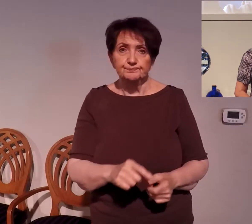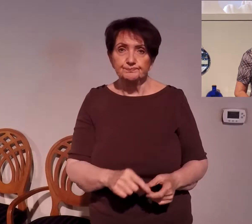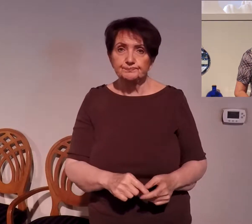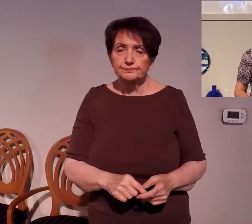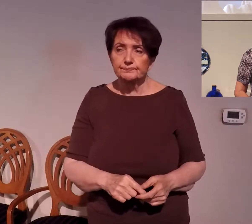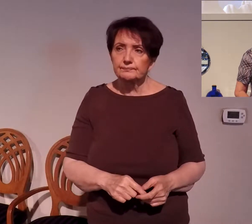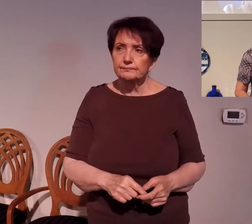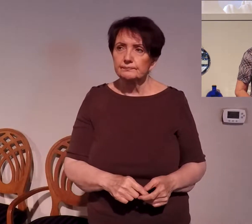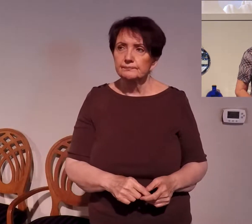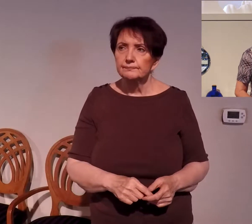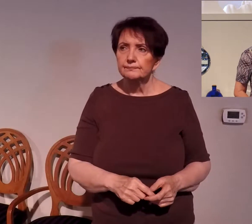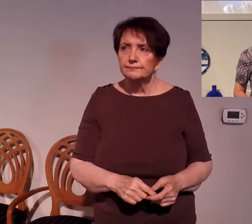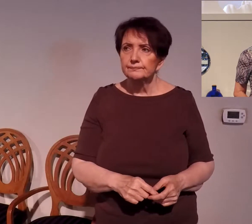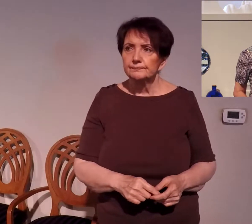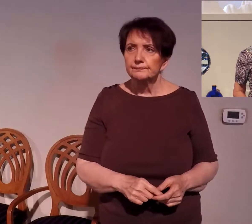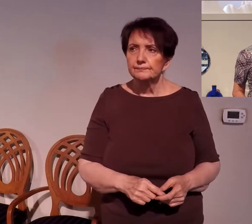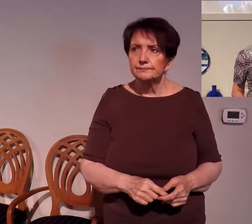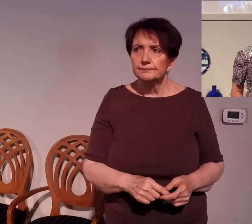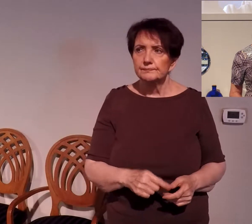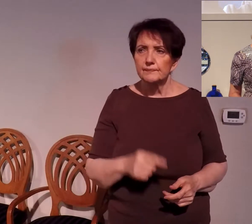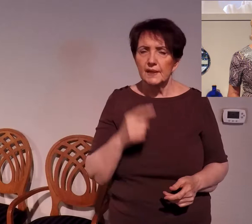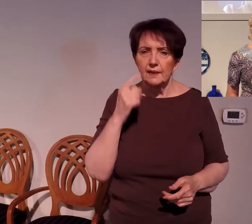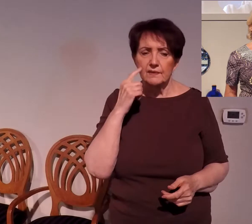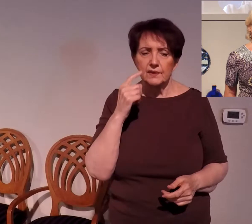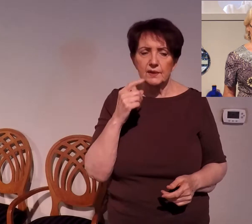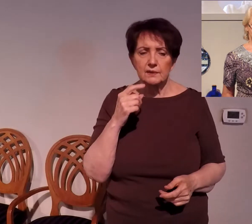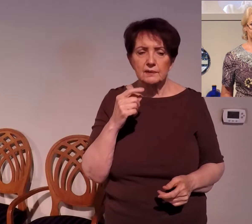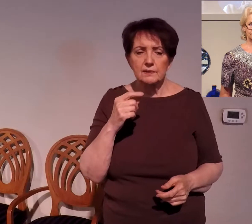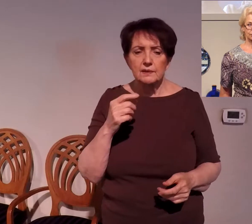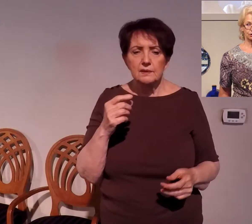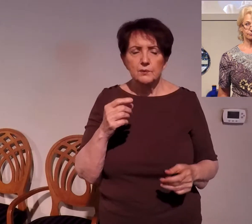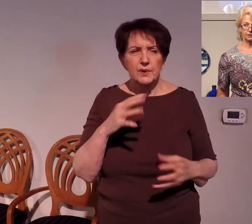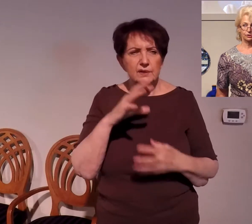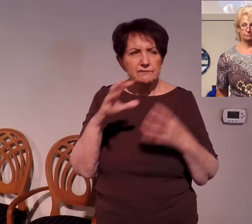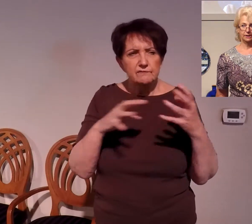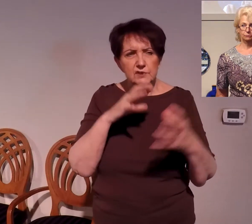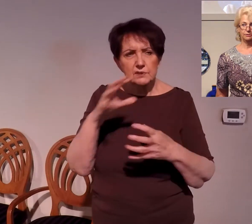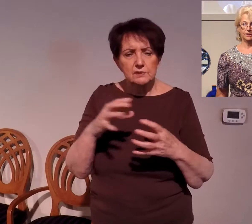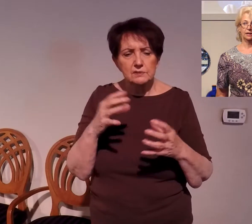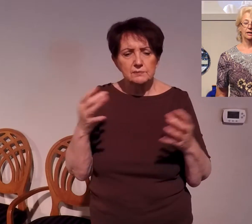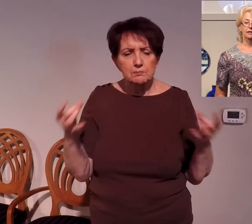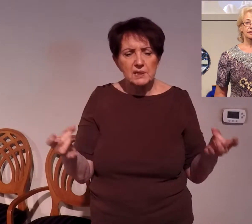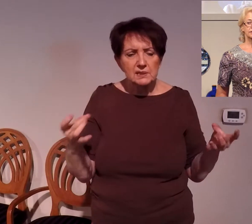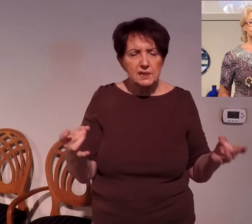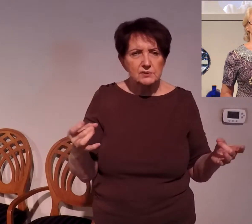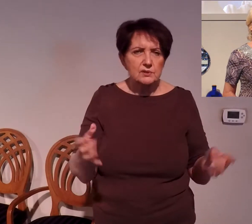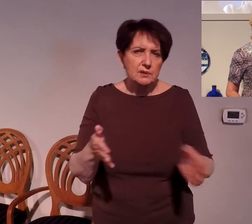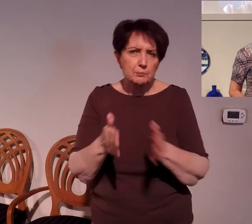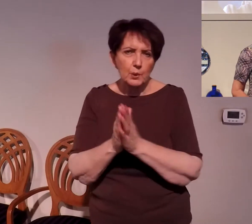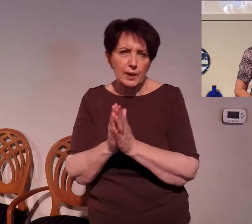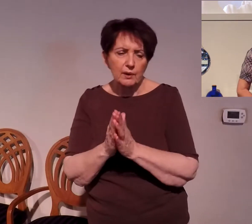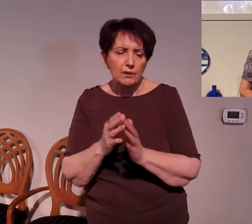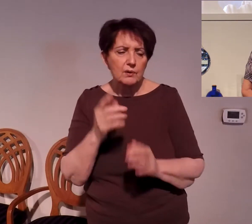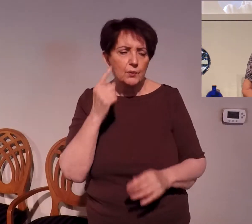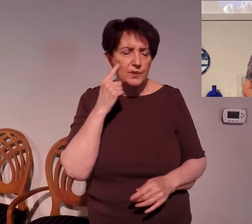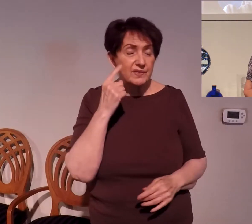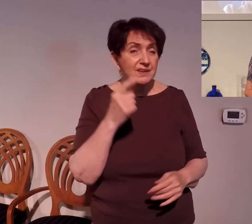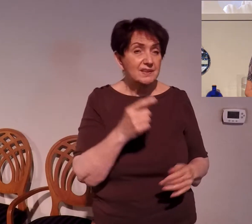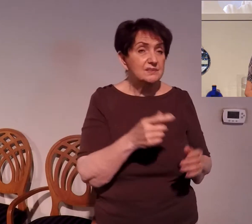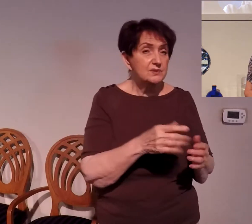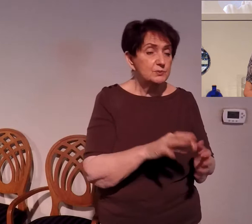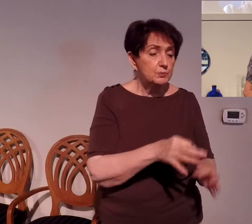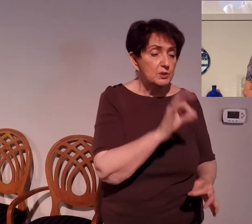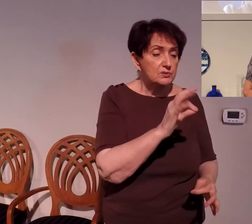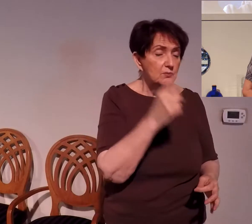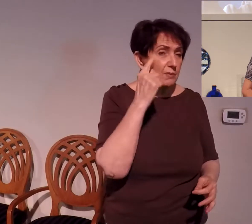you see? I think we confuse meditation and spiritual mind treatment. We think that in spiritual mind treatment we are to